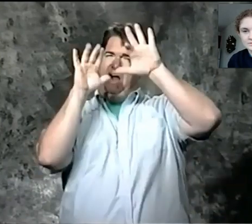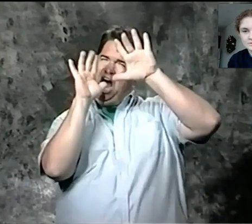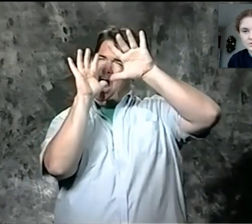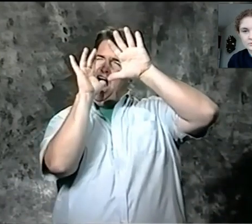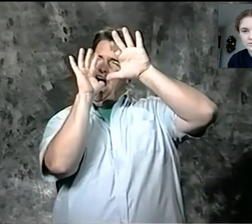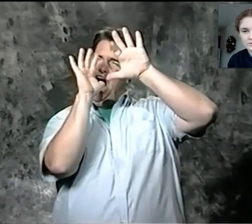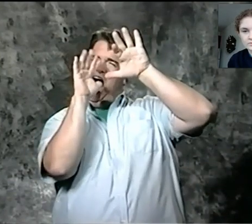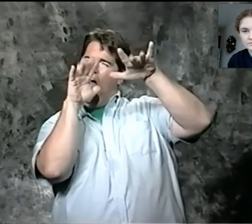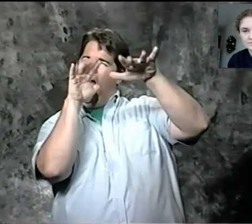Army